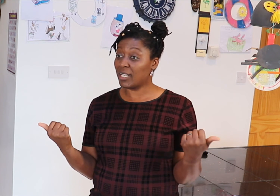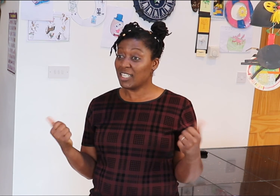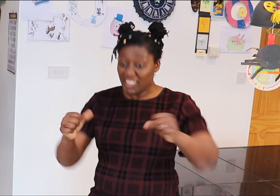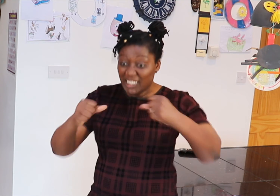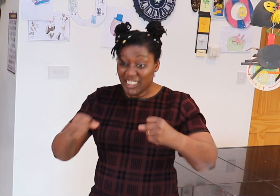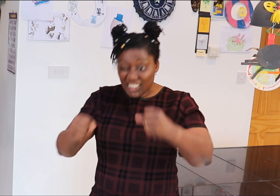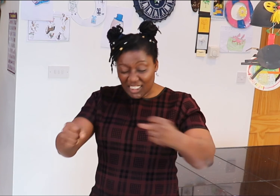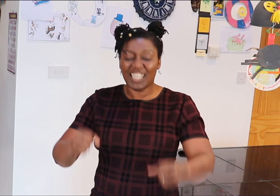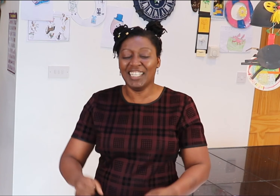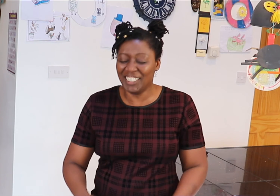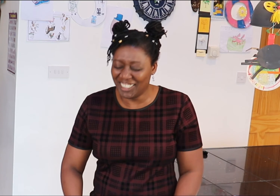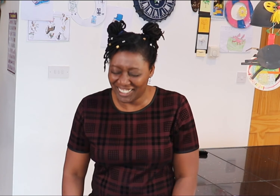think,